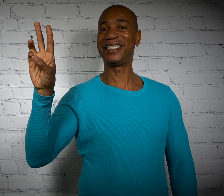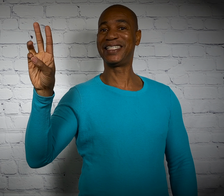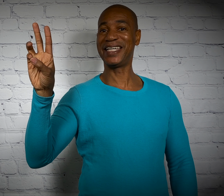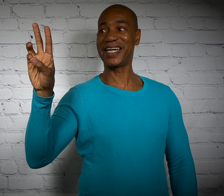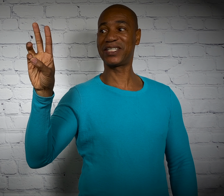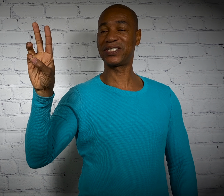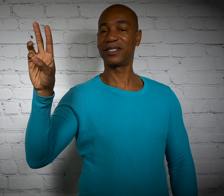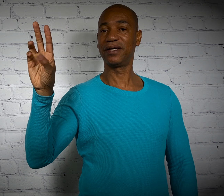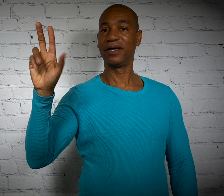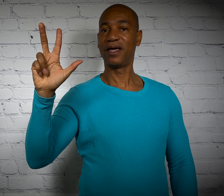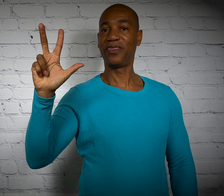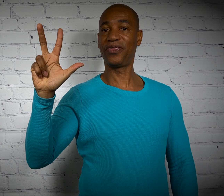36,